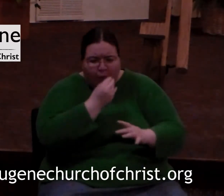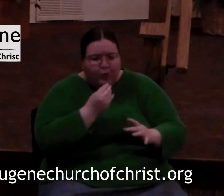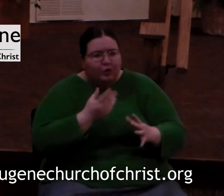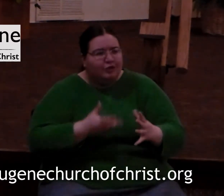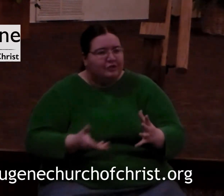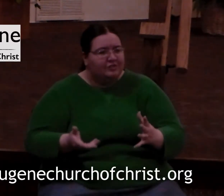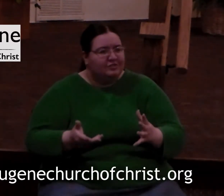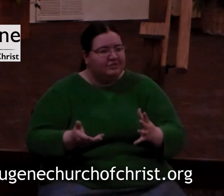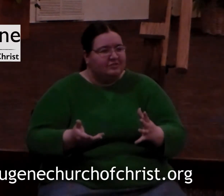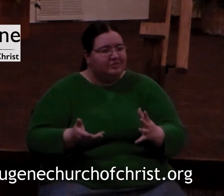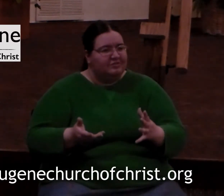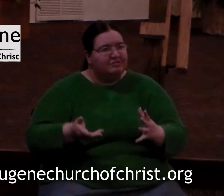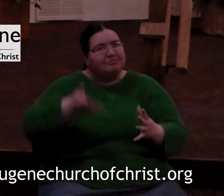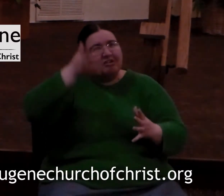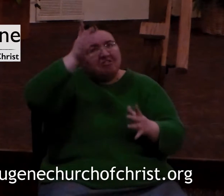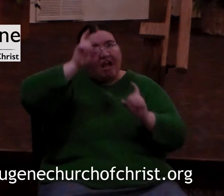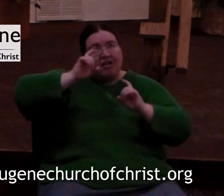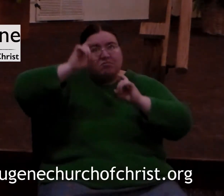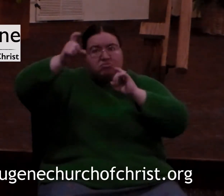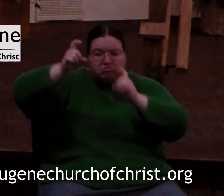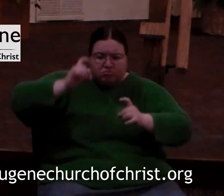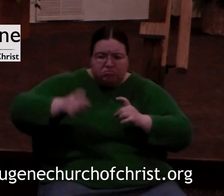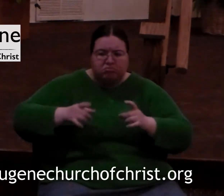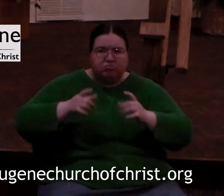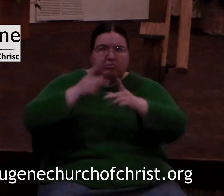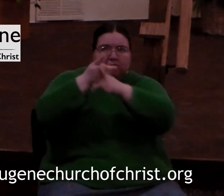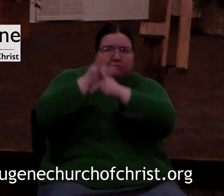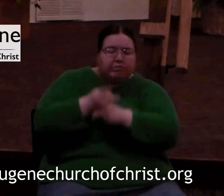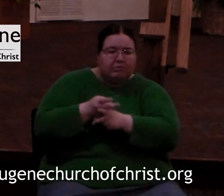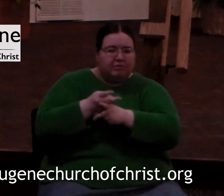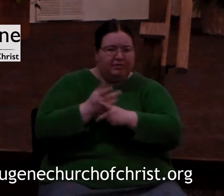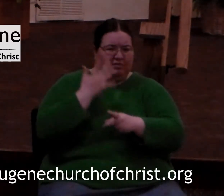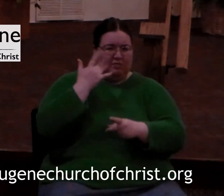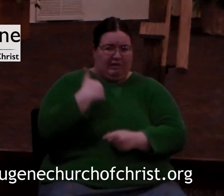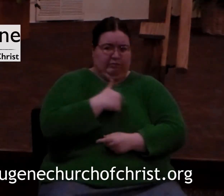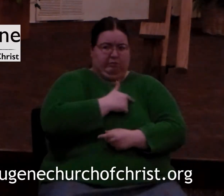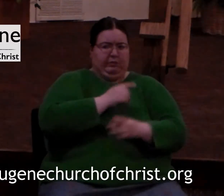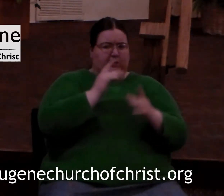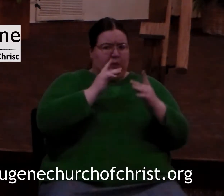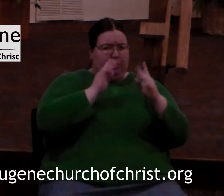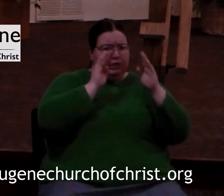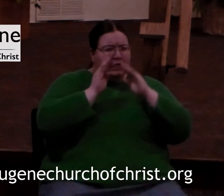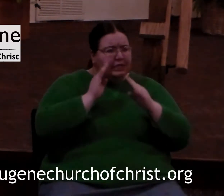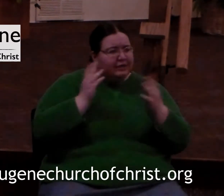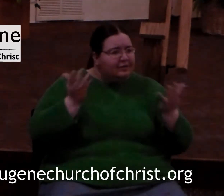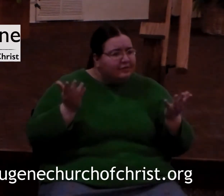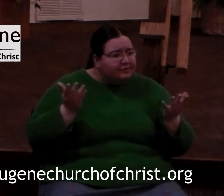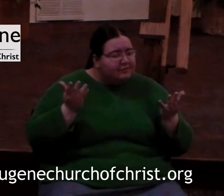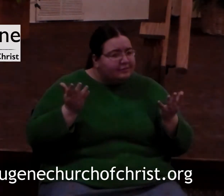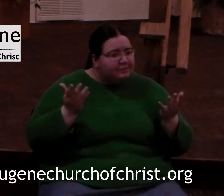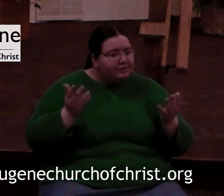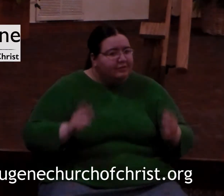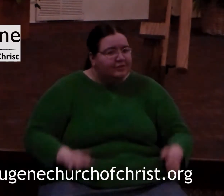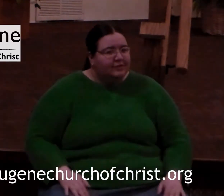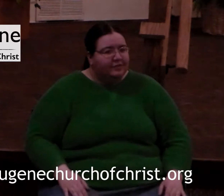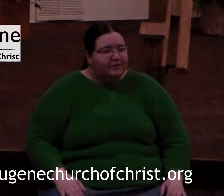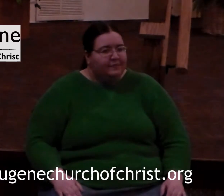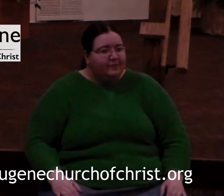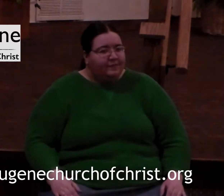Why do we worry so much about everything? And when we do, like Roger reminded us a while ago, are we saying something about